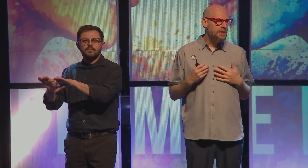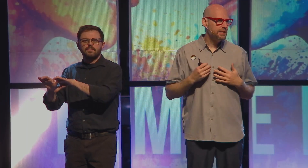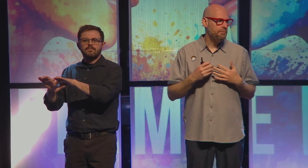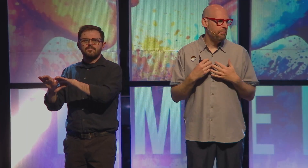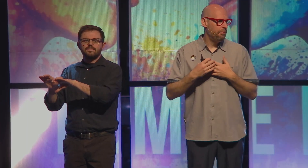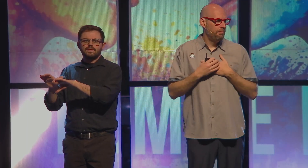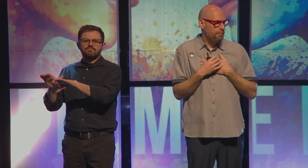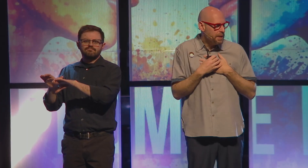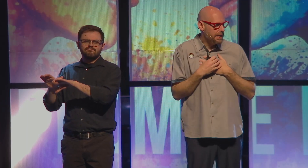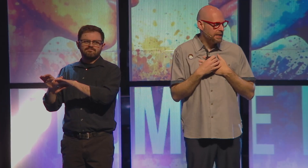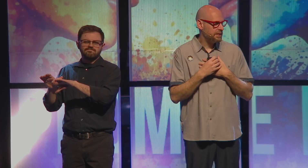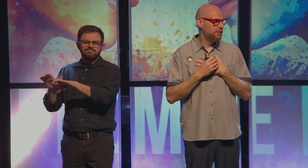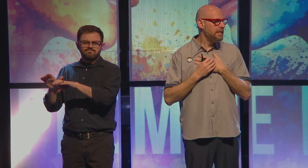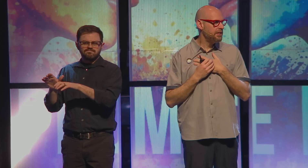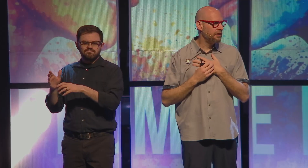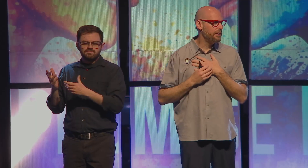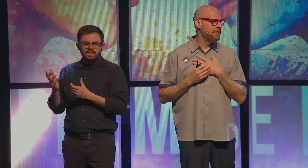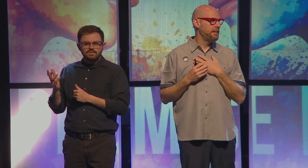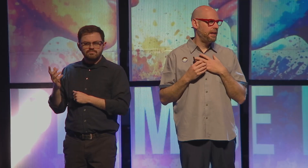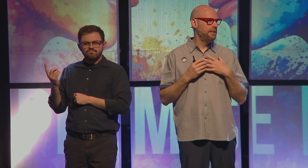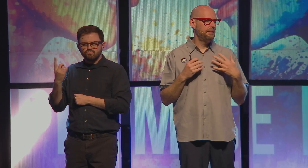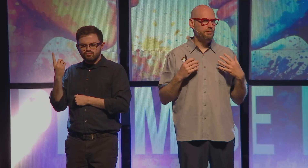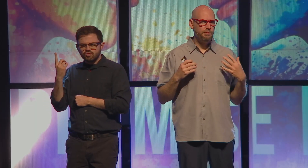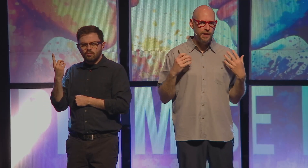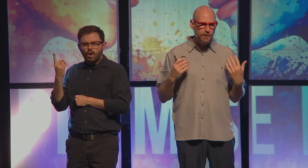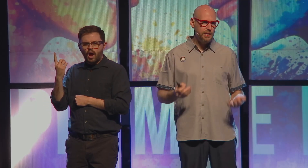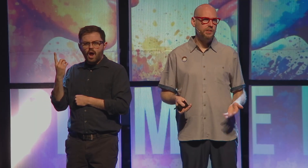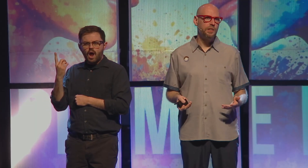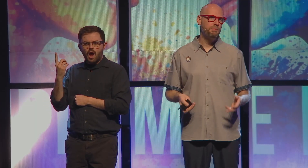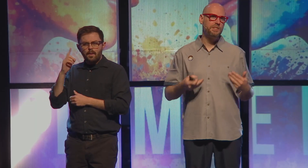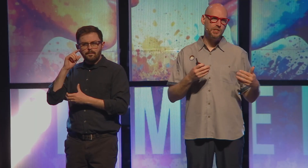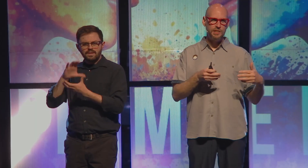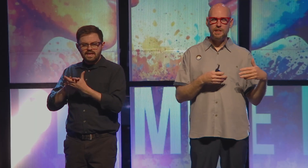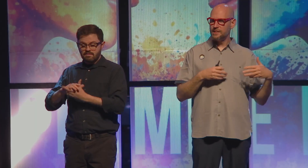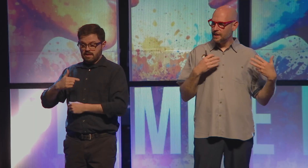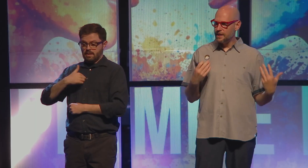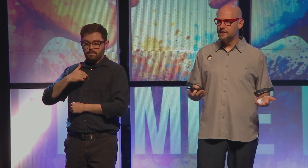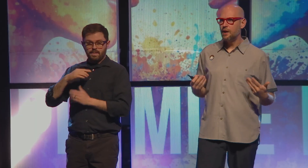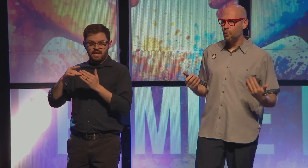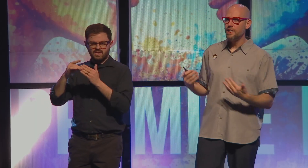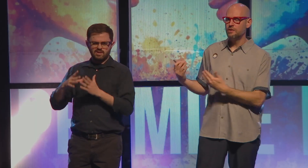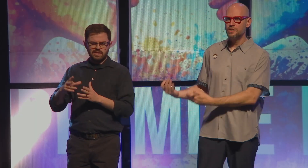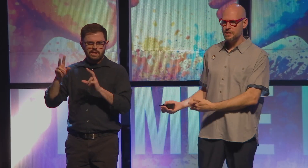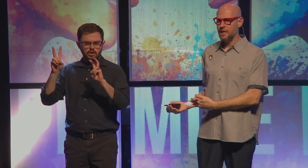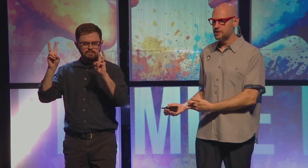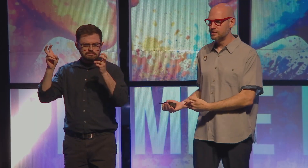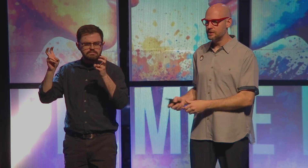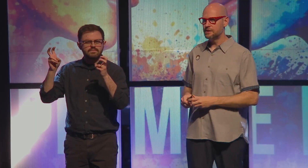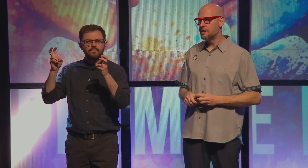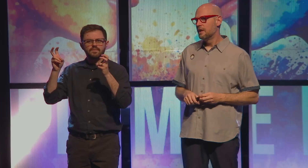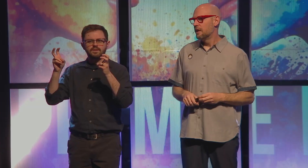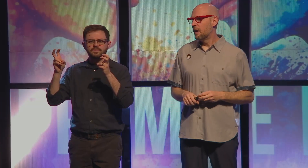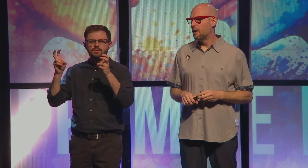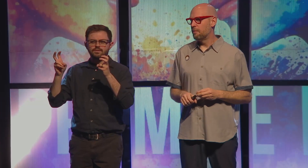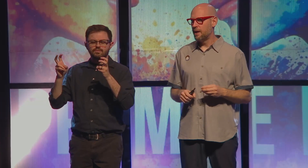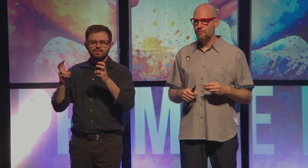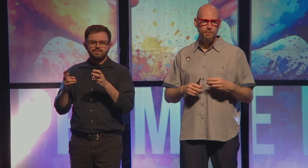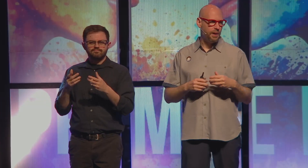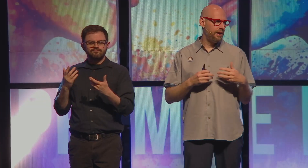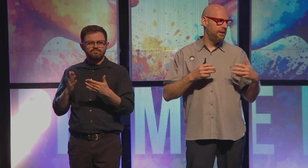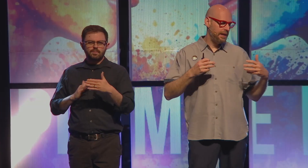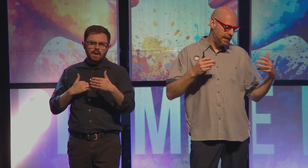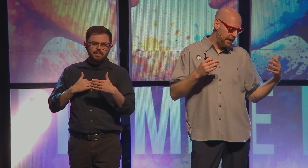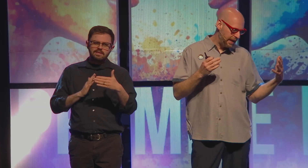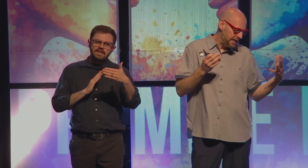at least me as the leader is very clearly positioned as an anti-white Christian nationalist.